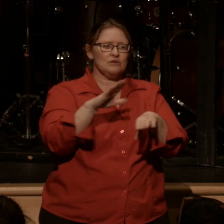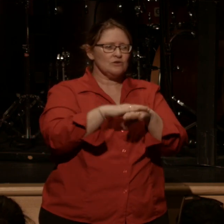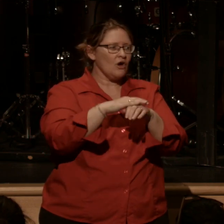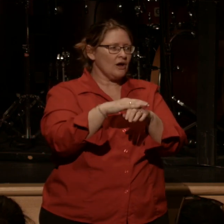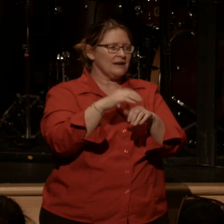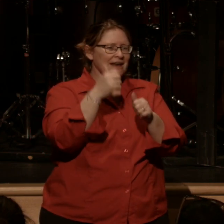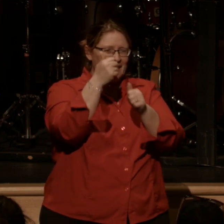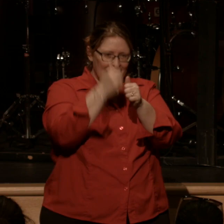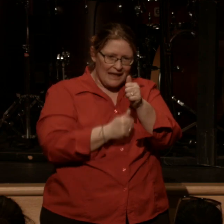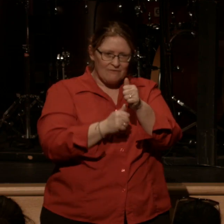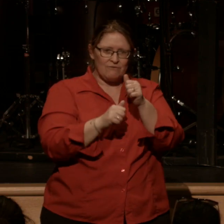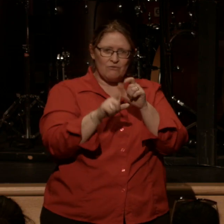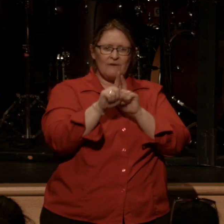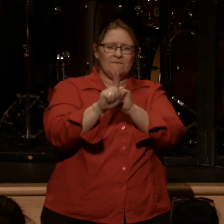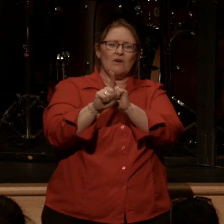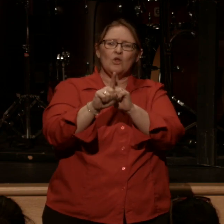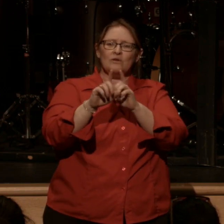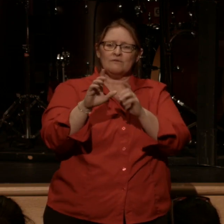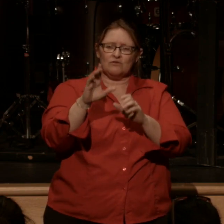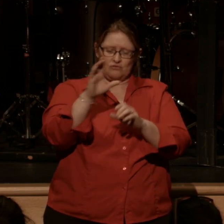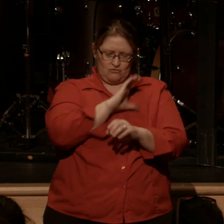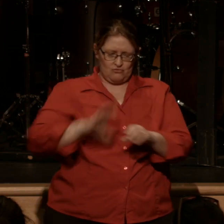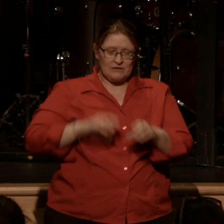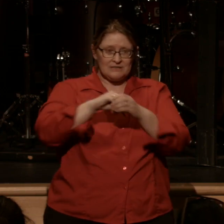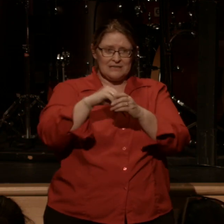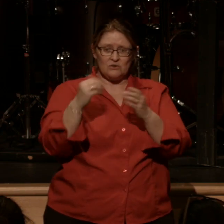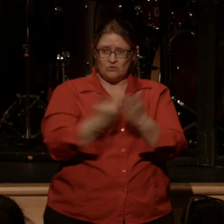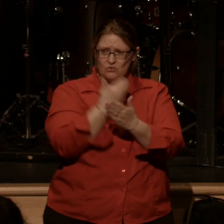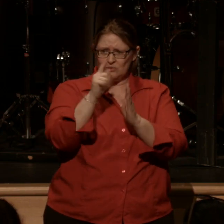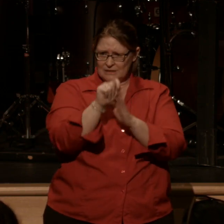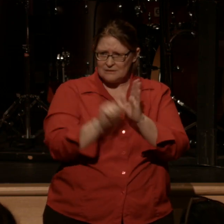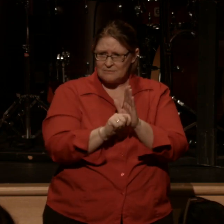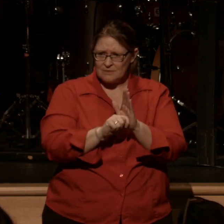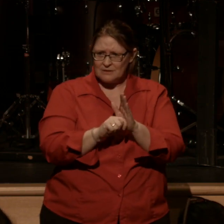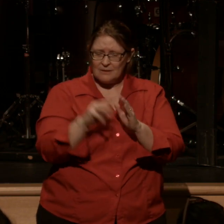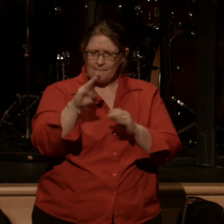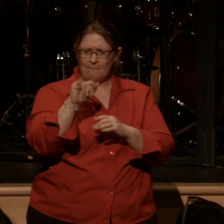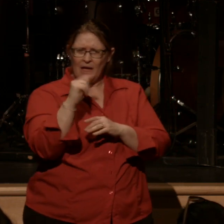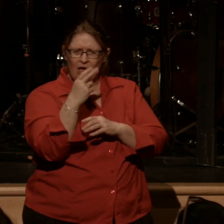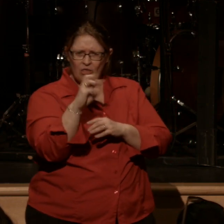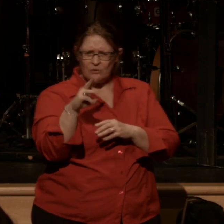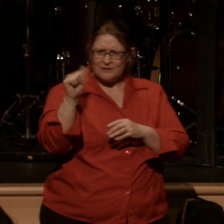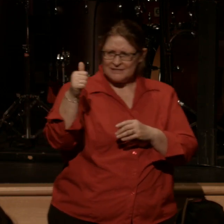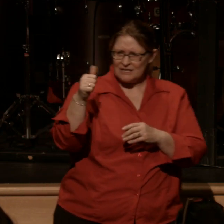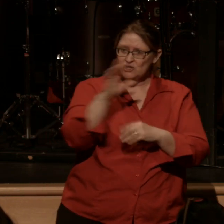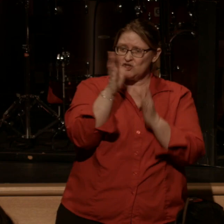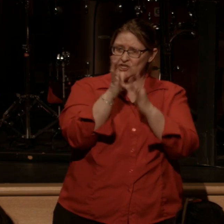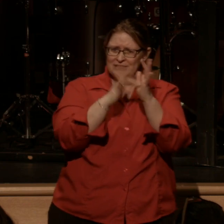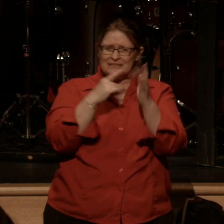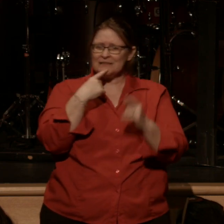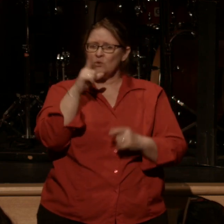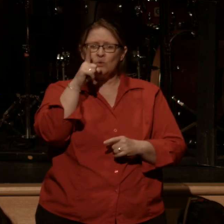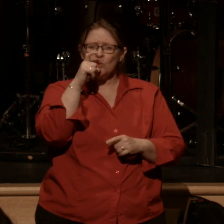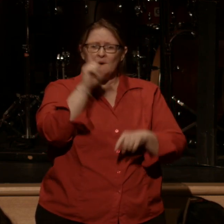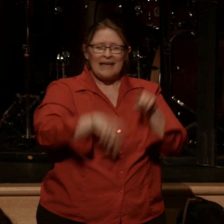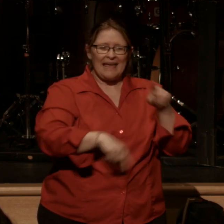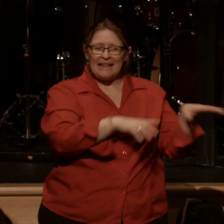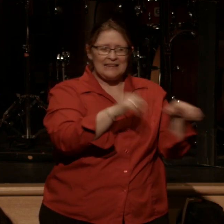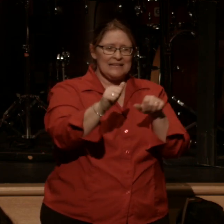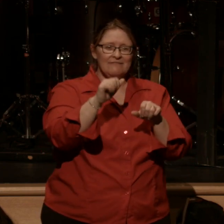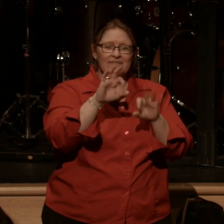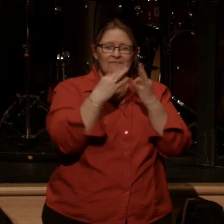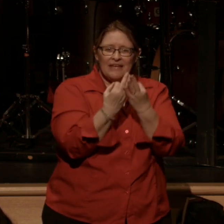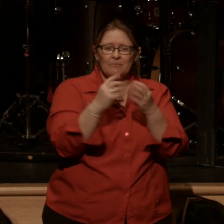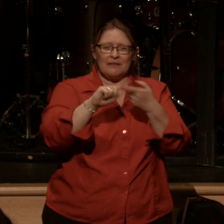every follower of Christ in the New Testament. In Matthew 10, Jesus said, whoever is not able to leave family